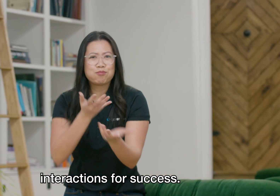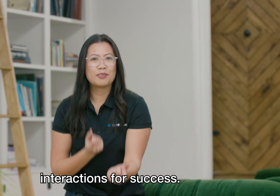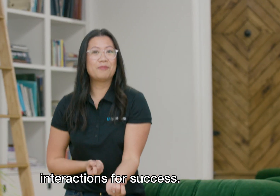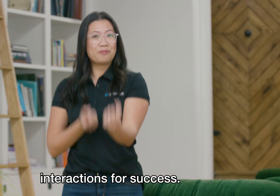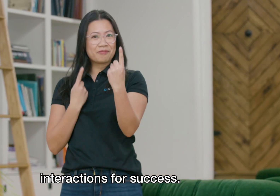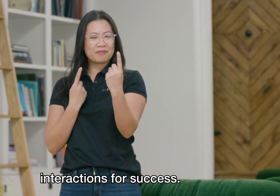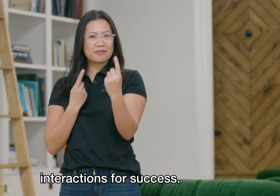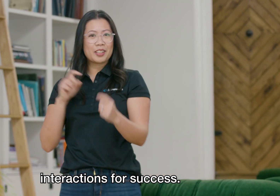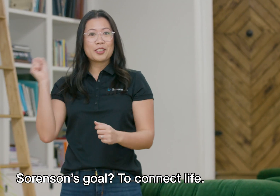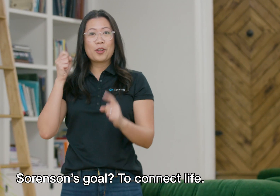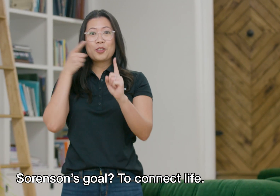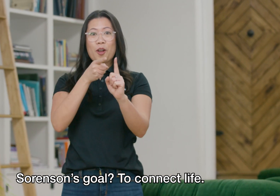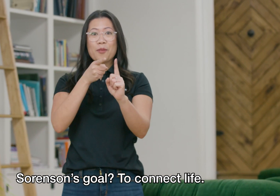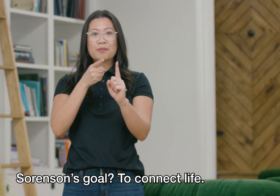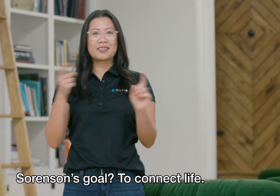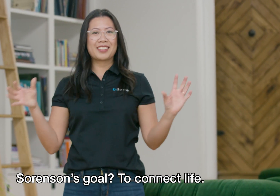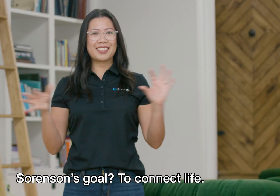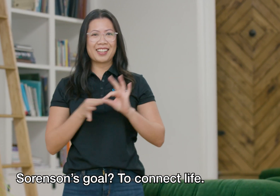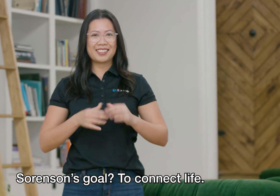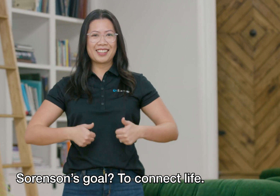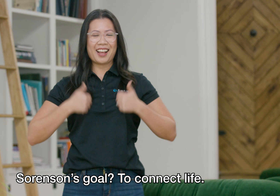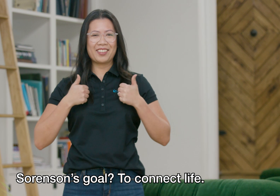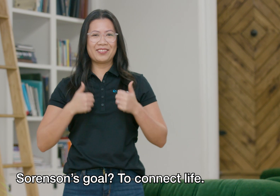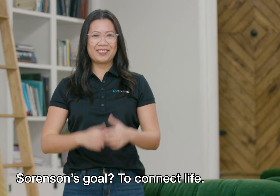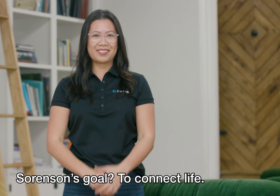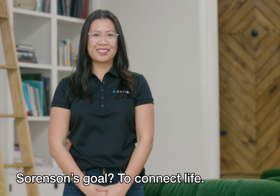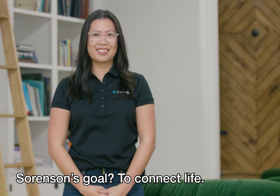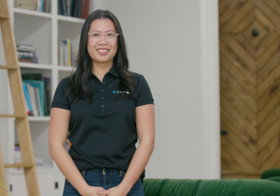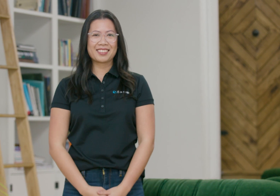for success. Sorenson's goal? To connect life.